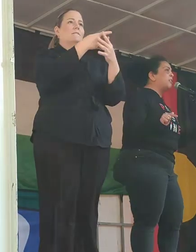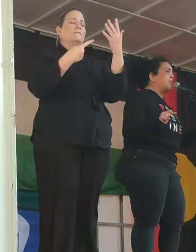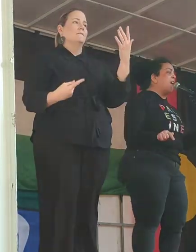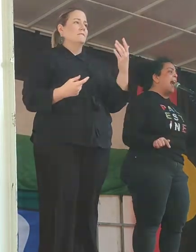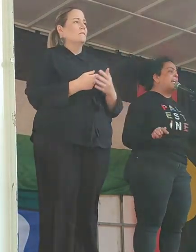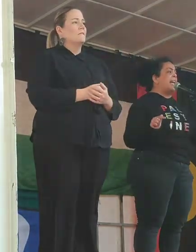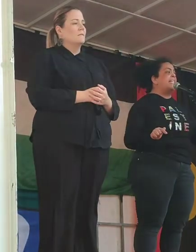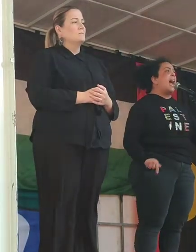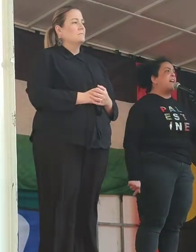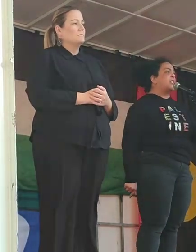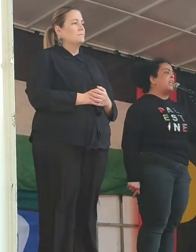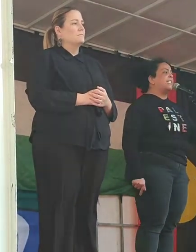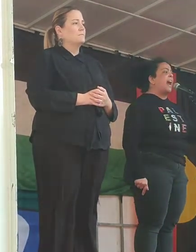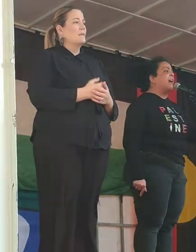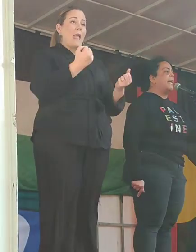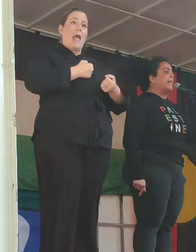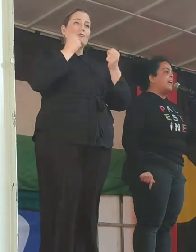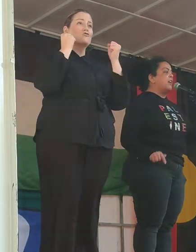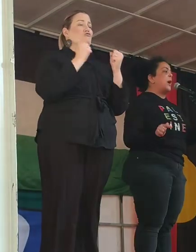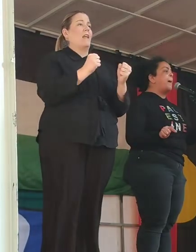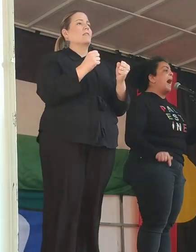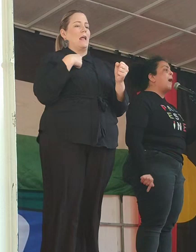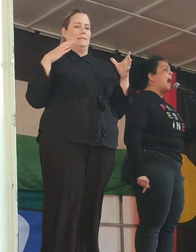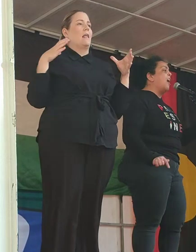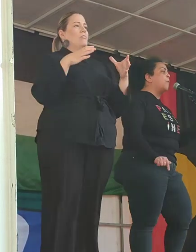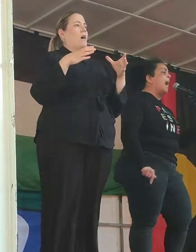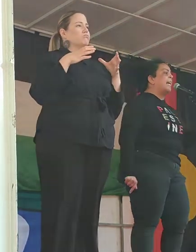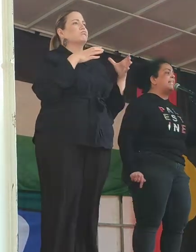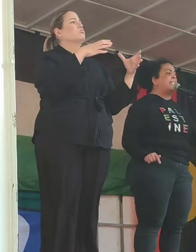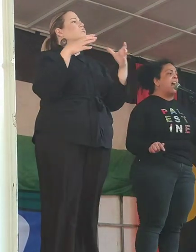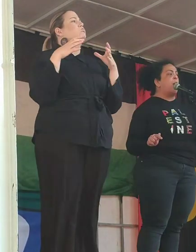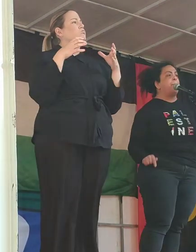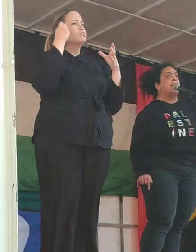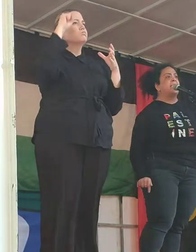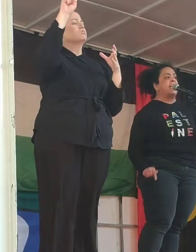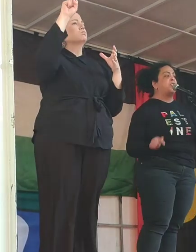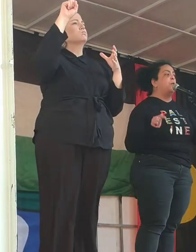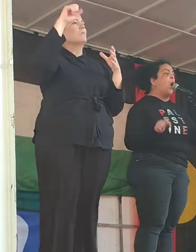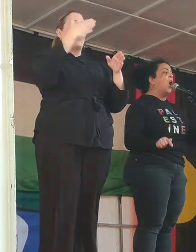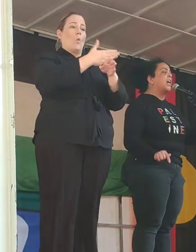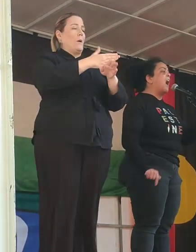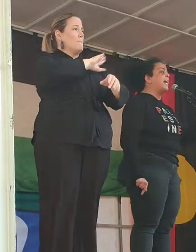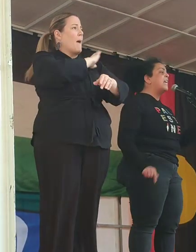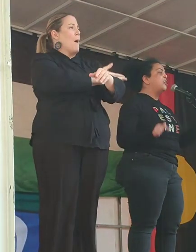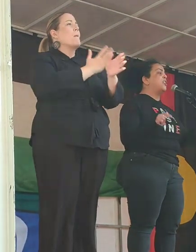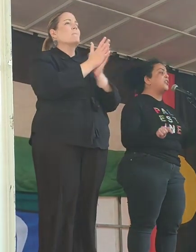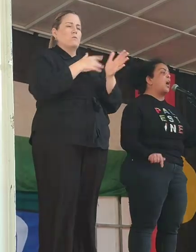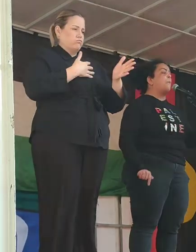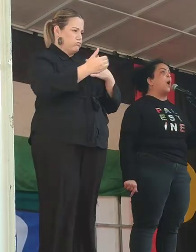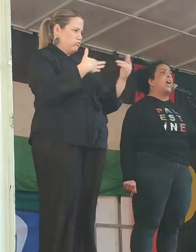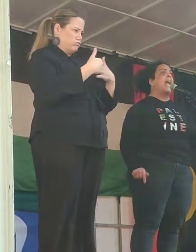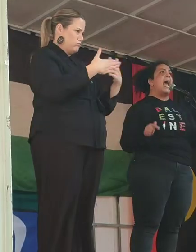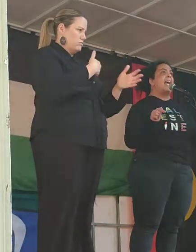Our strength is our solidarity. The power of workers is our ability to organise, to